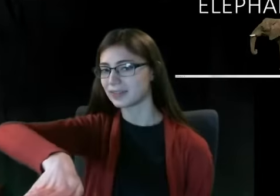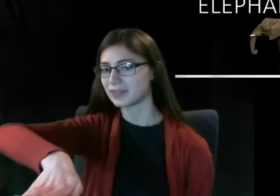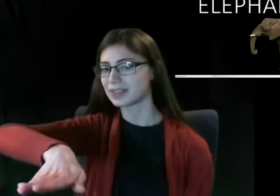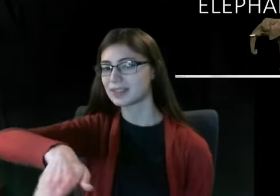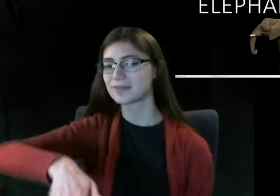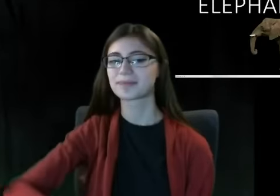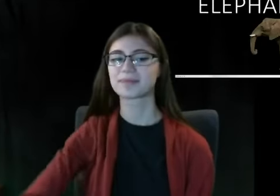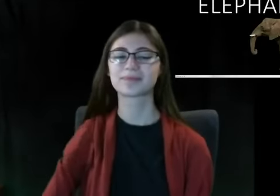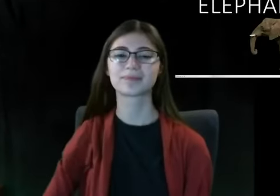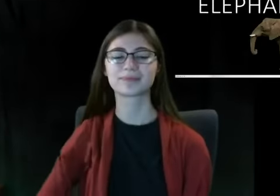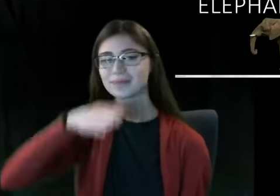Elephant.